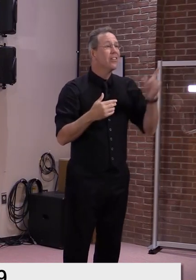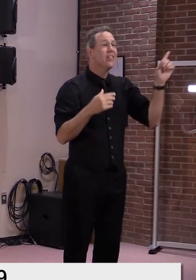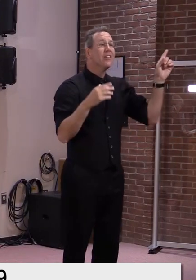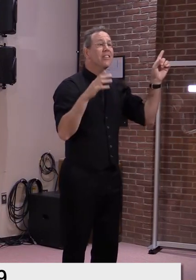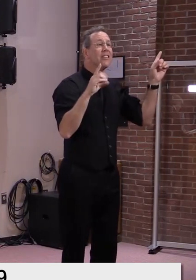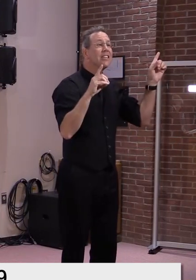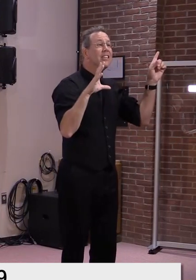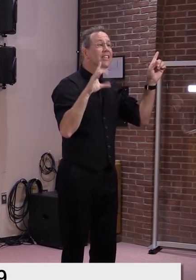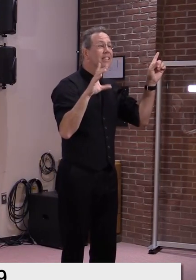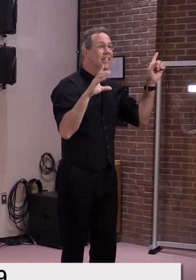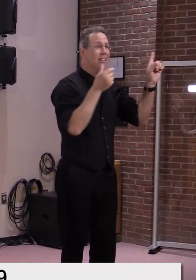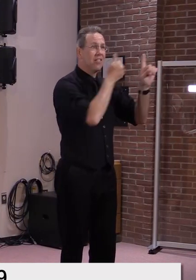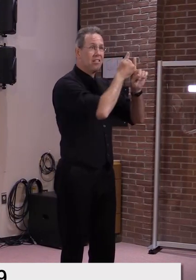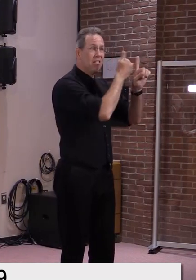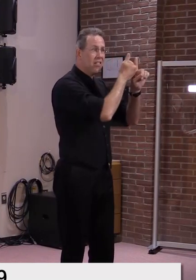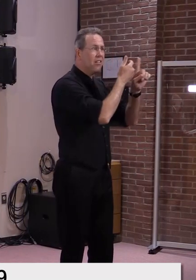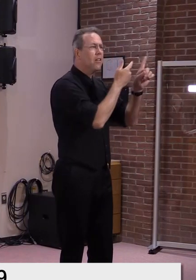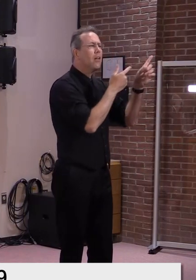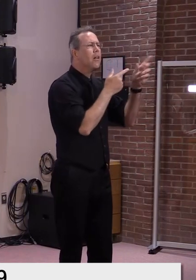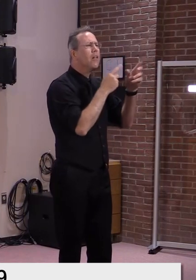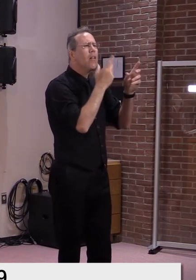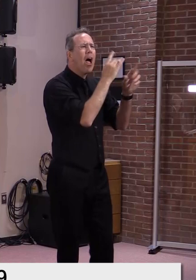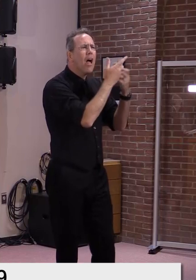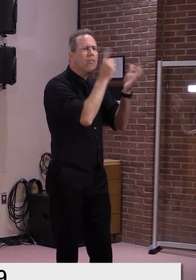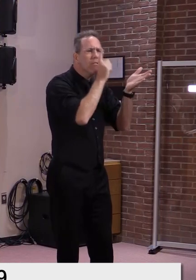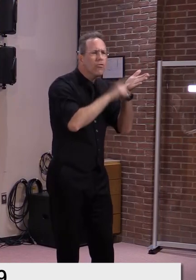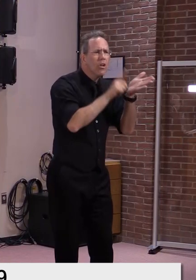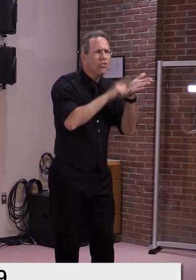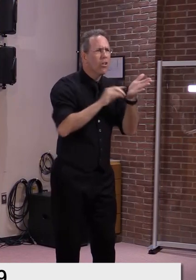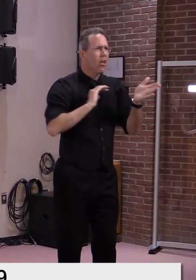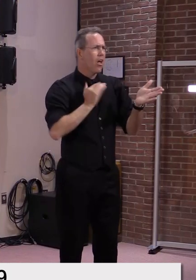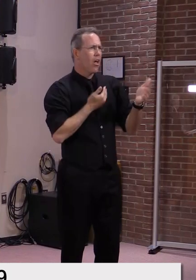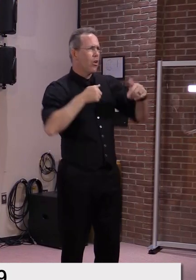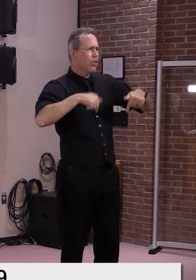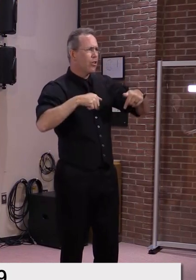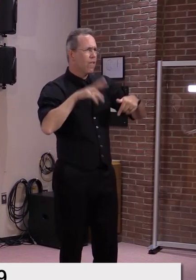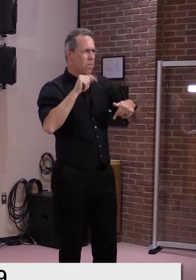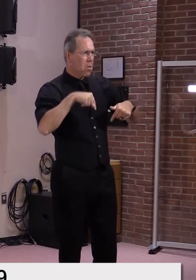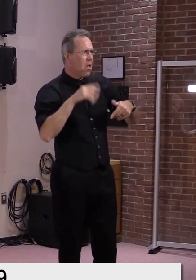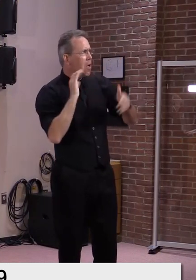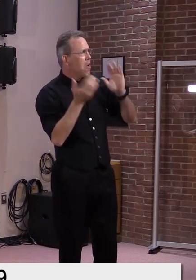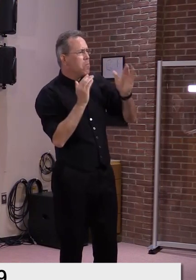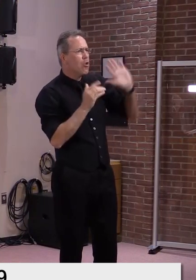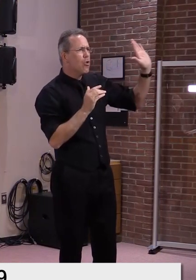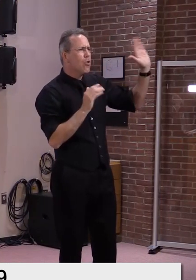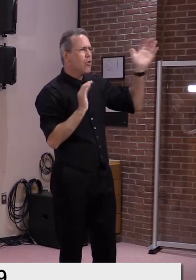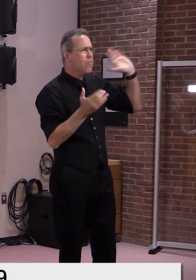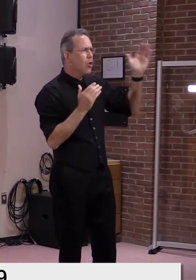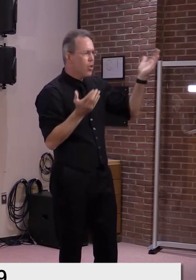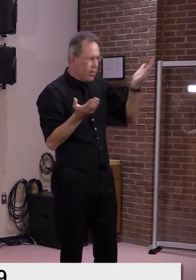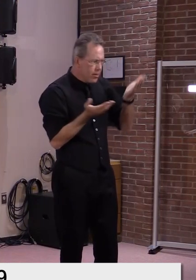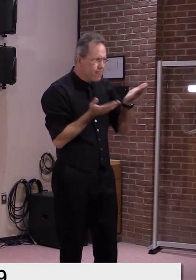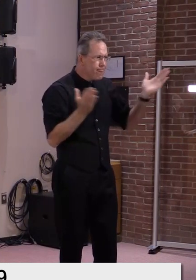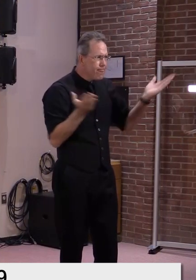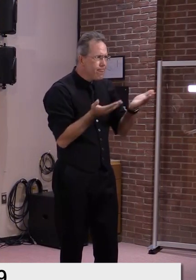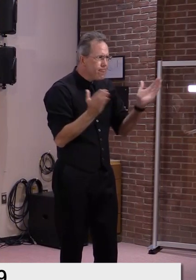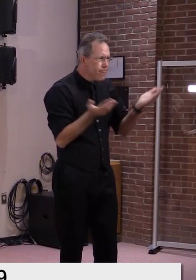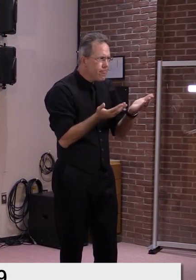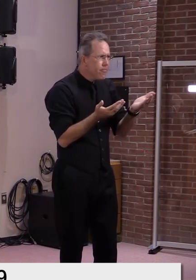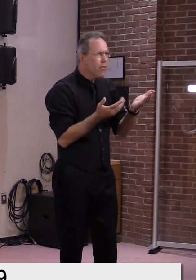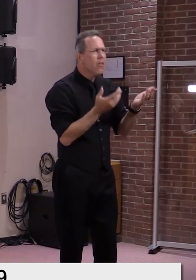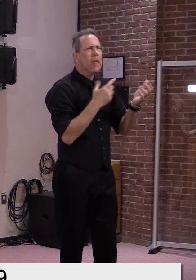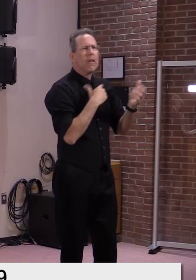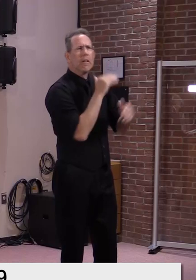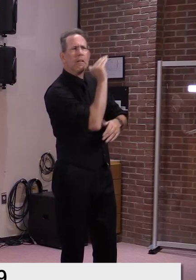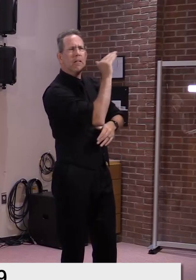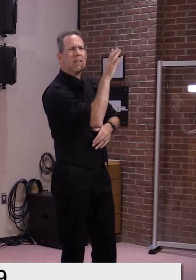regularly reconciles data and disregards any duplicate records, we decided to proactively reach out to the CDC to ensure that